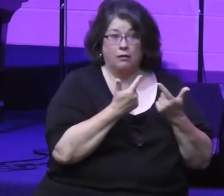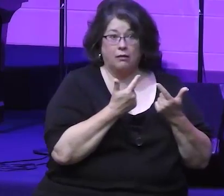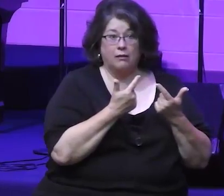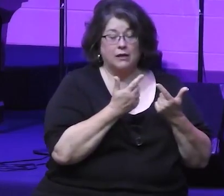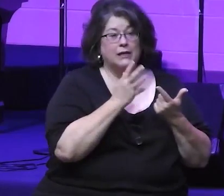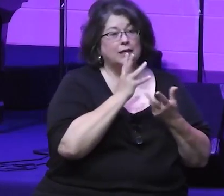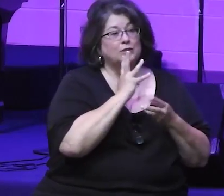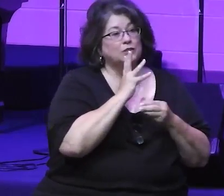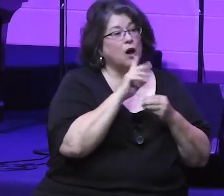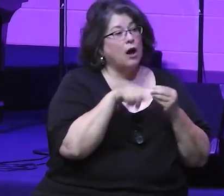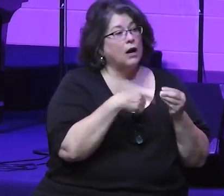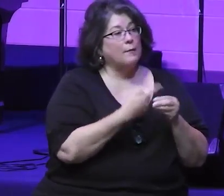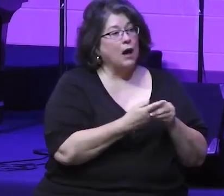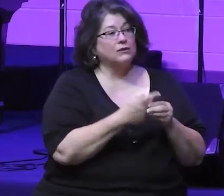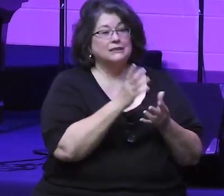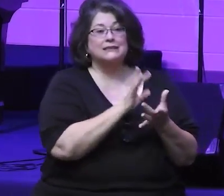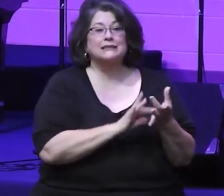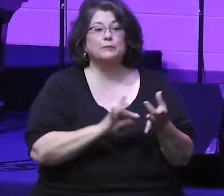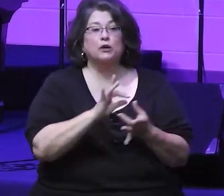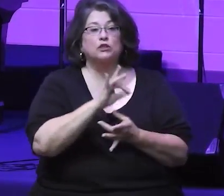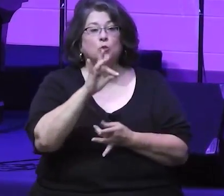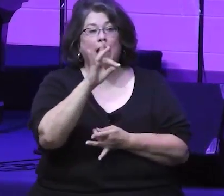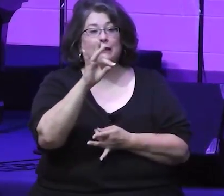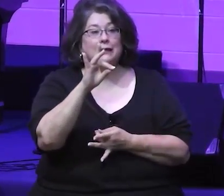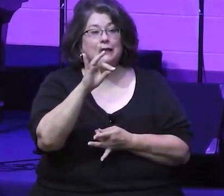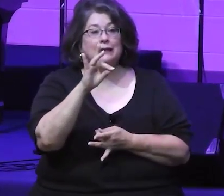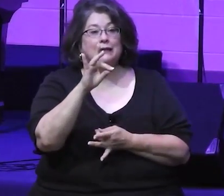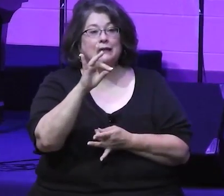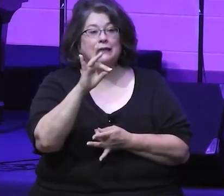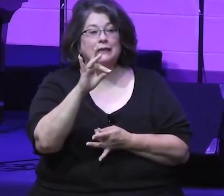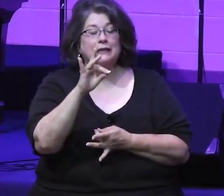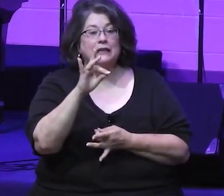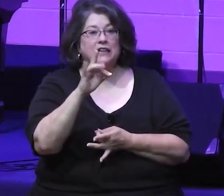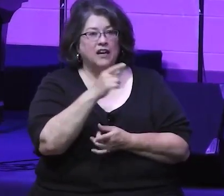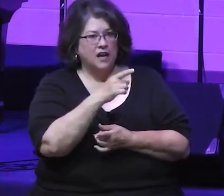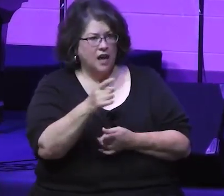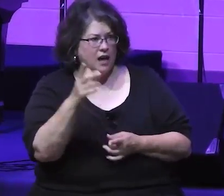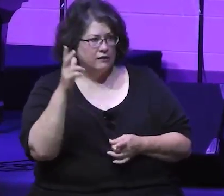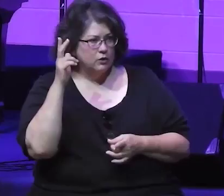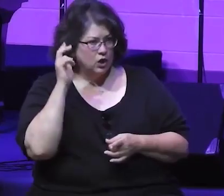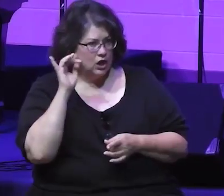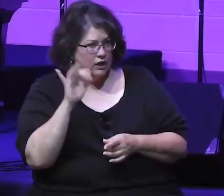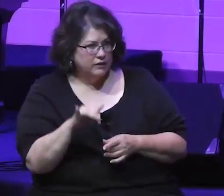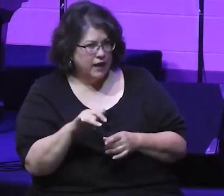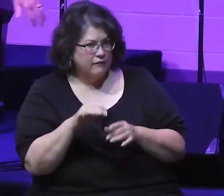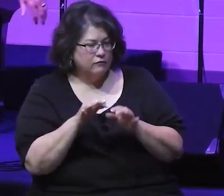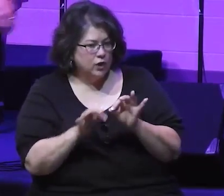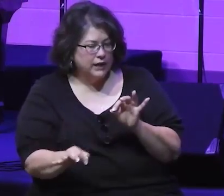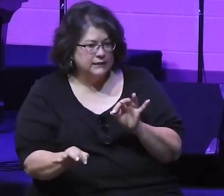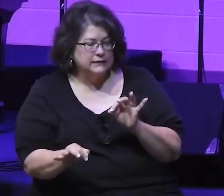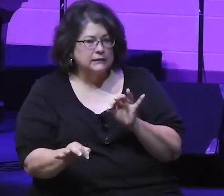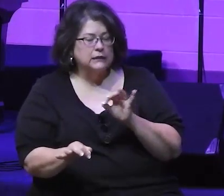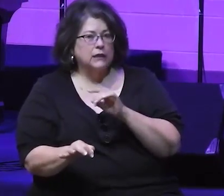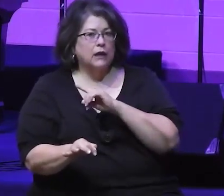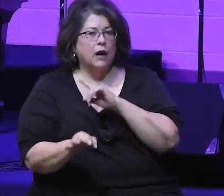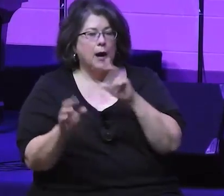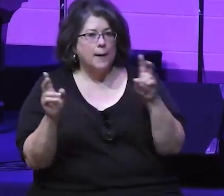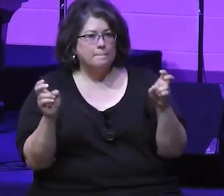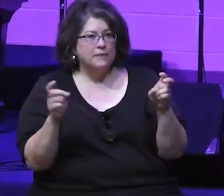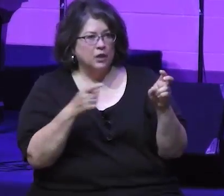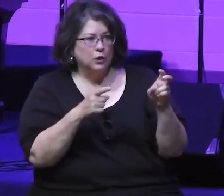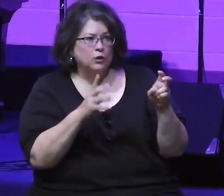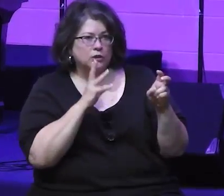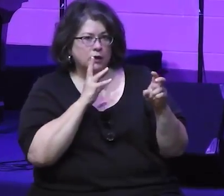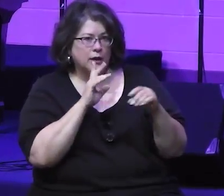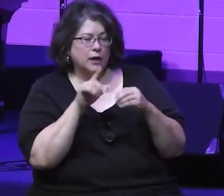talk about the idea of spirituality. Have you ever either heard this phrase or used this phrase? You're